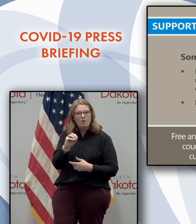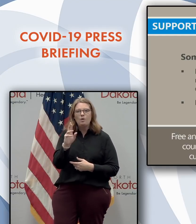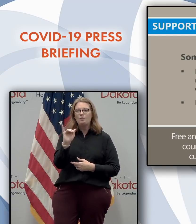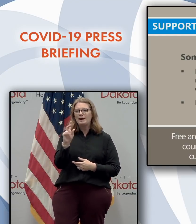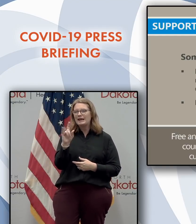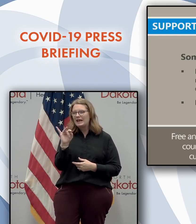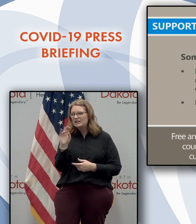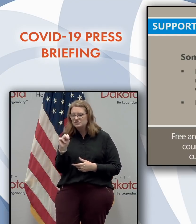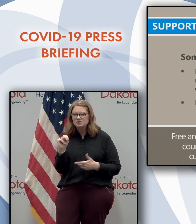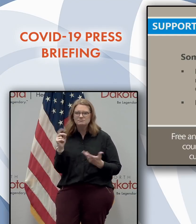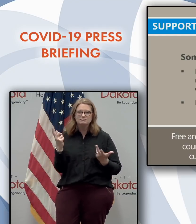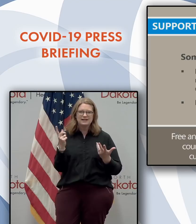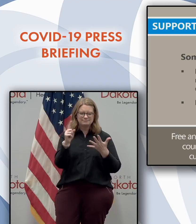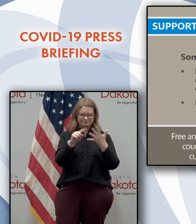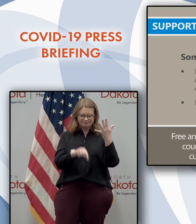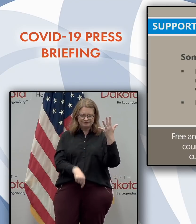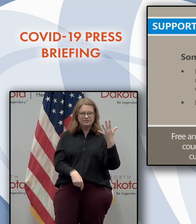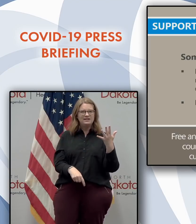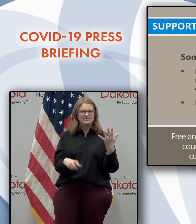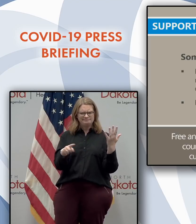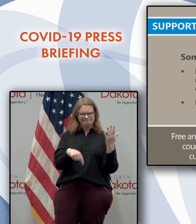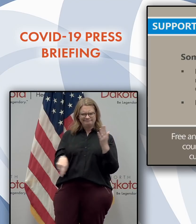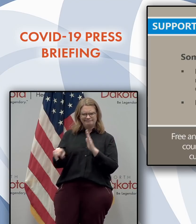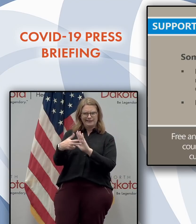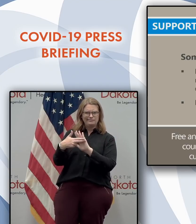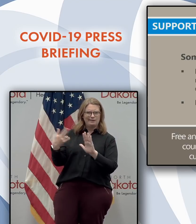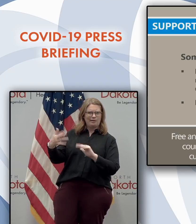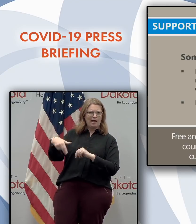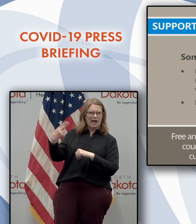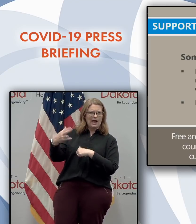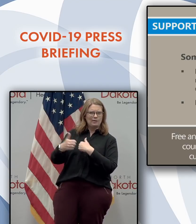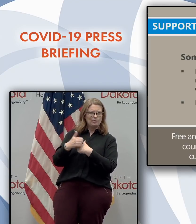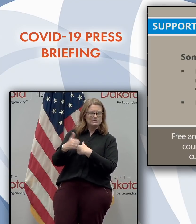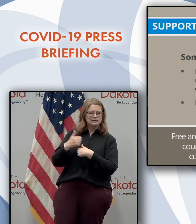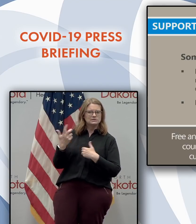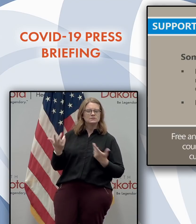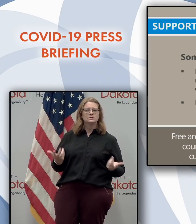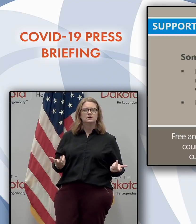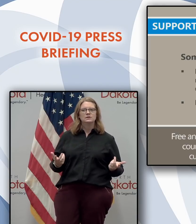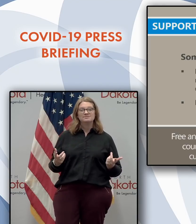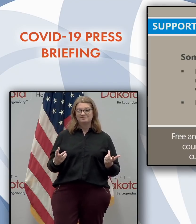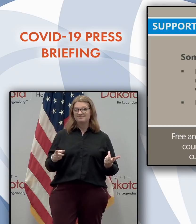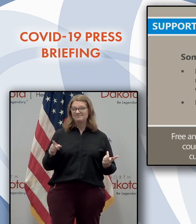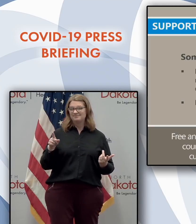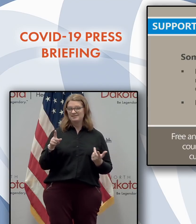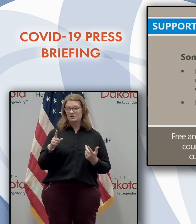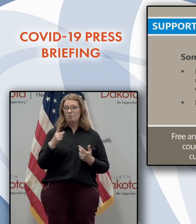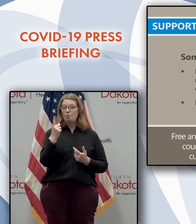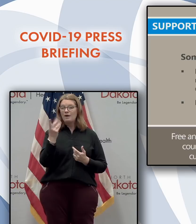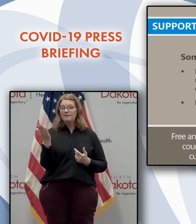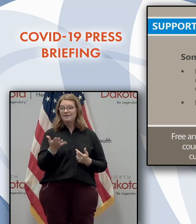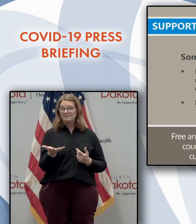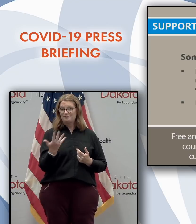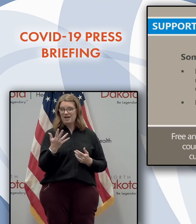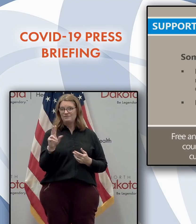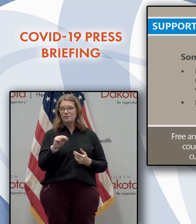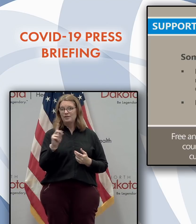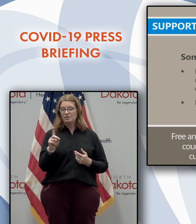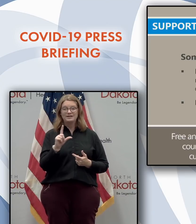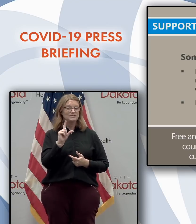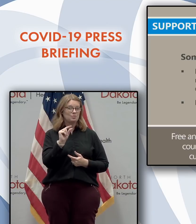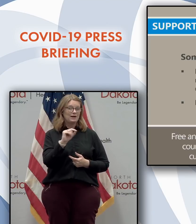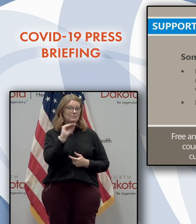are all folks that might fall into the high-risk category. As we've said before, this could represent 1 in 5 North Dakotans.